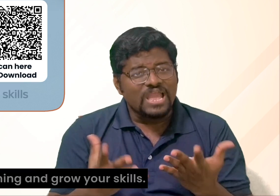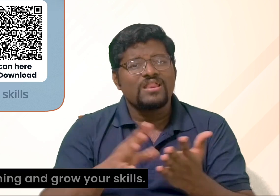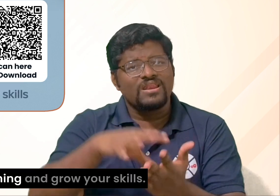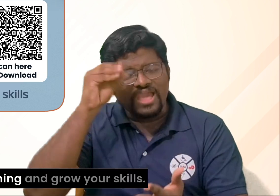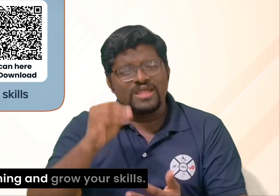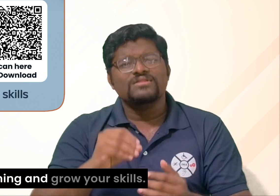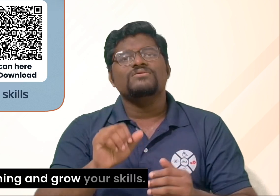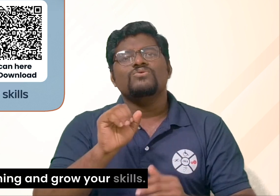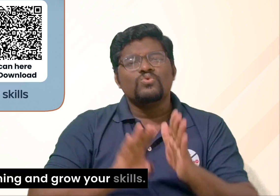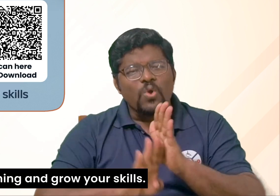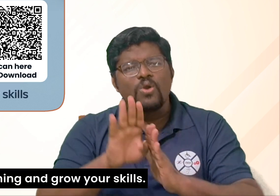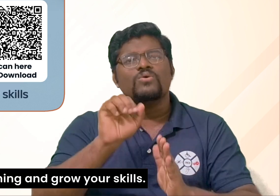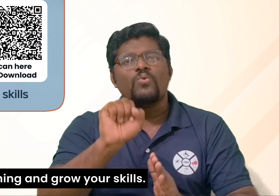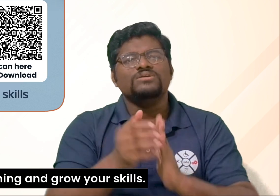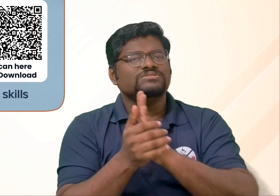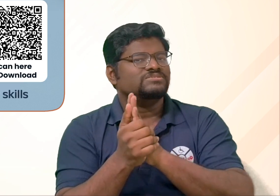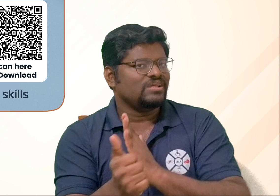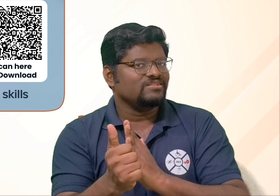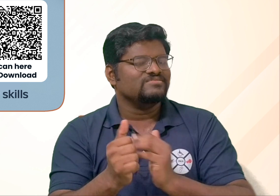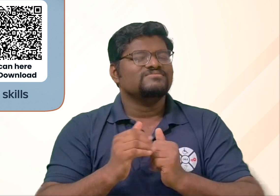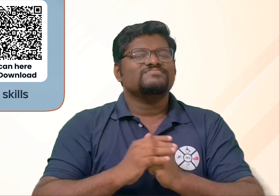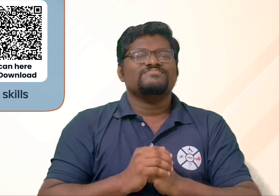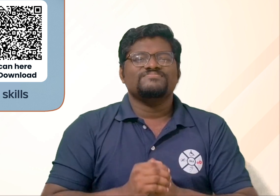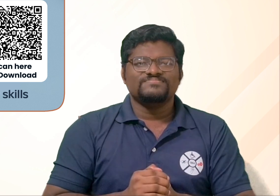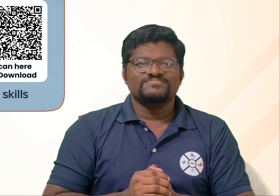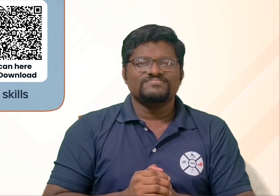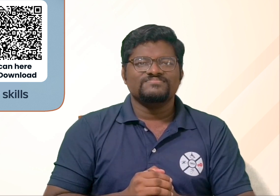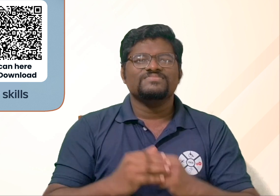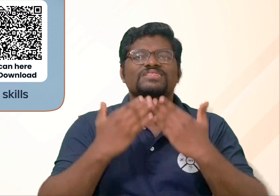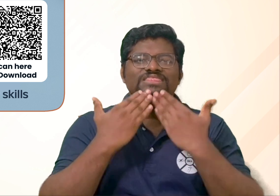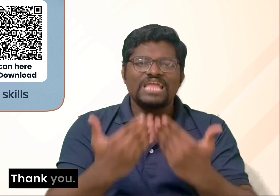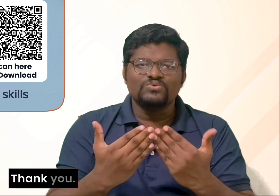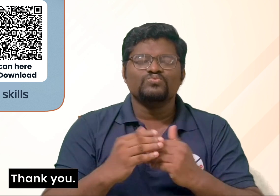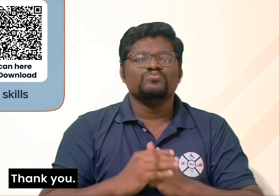Start learning and grow your skills. Thank you.